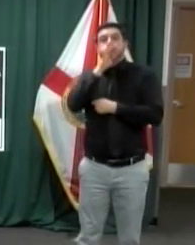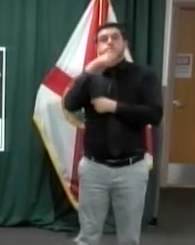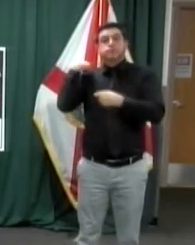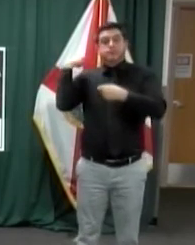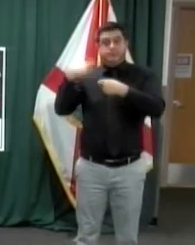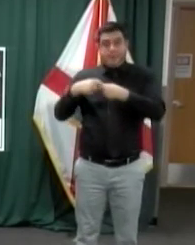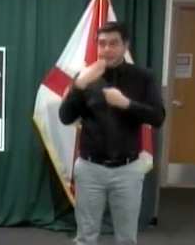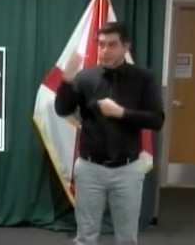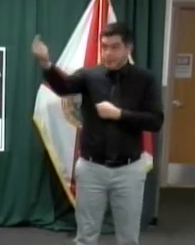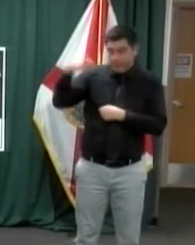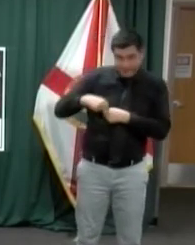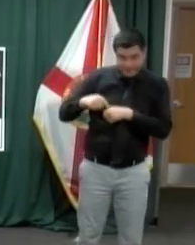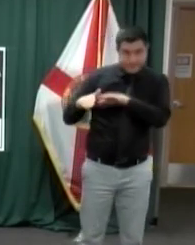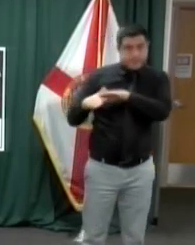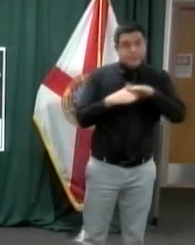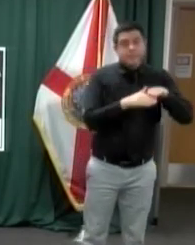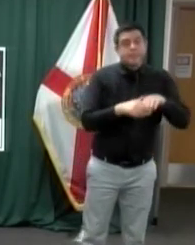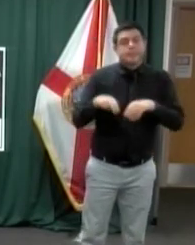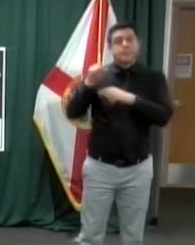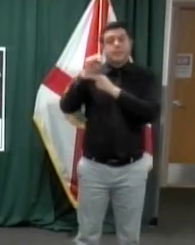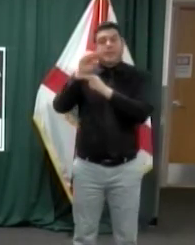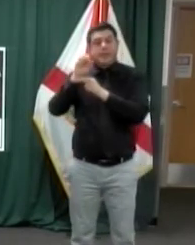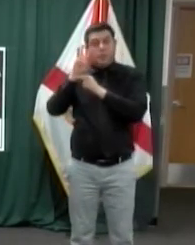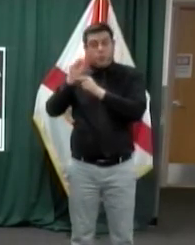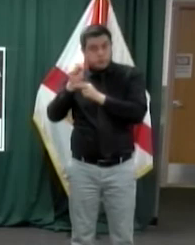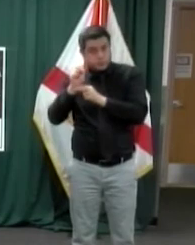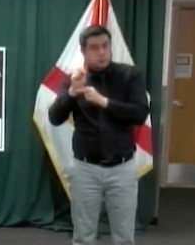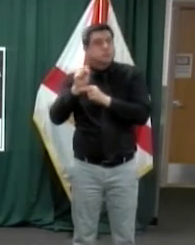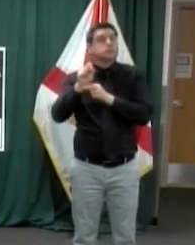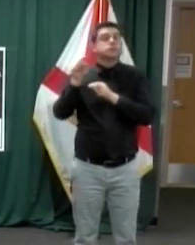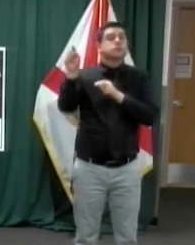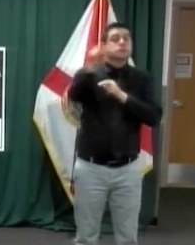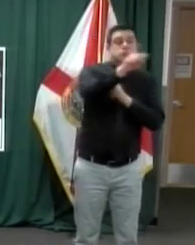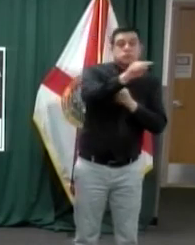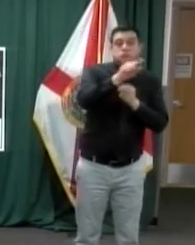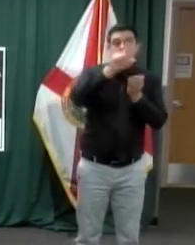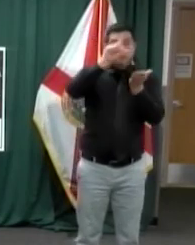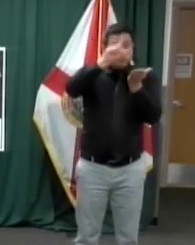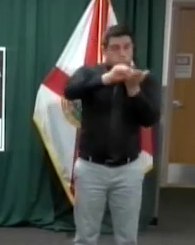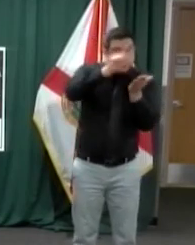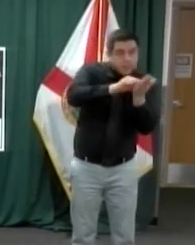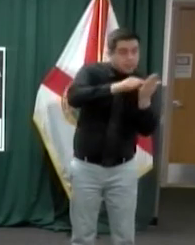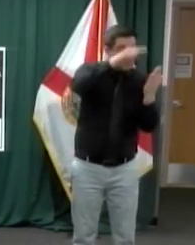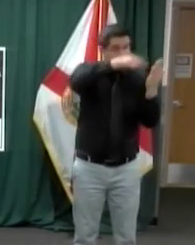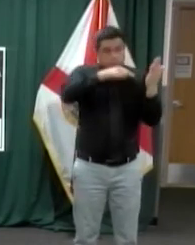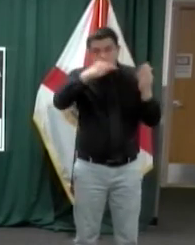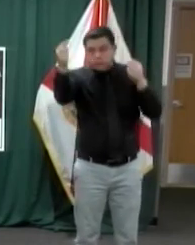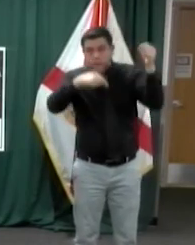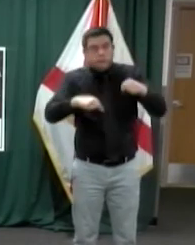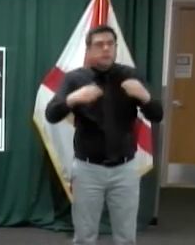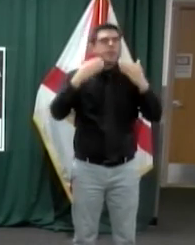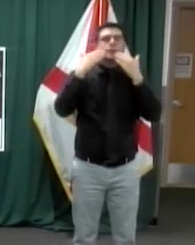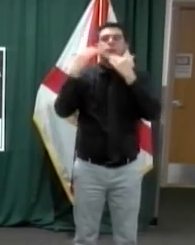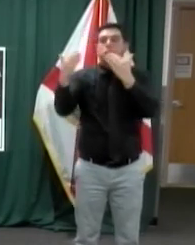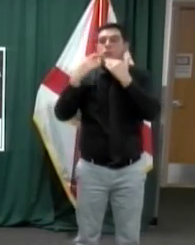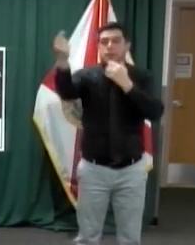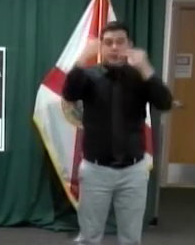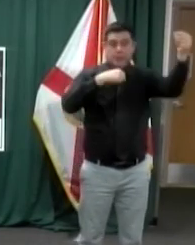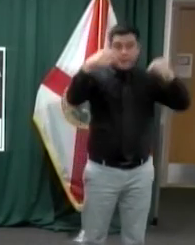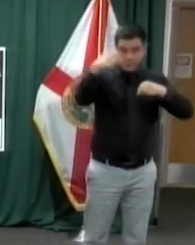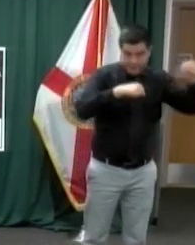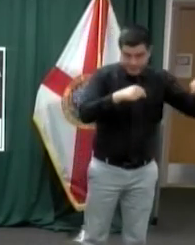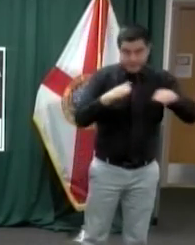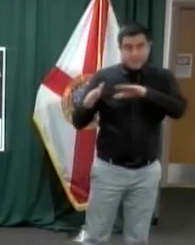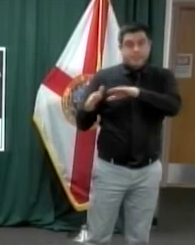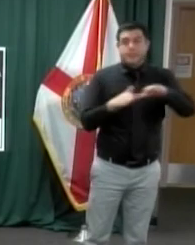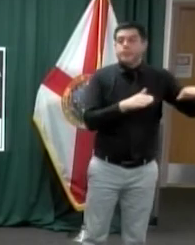help get the message out. Again, I would urge that our citizens be patient. We'll get there as just as quick as we safely can